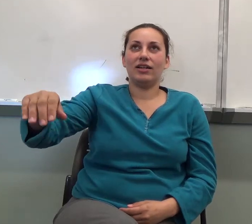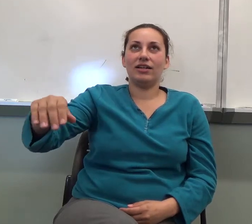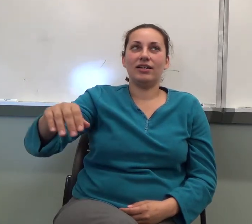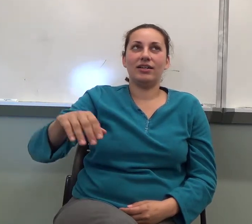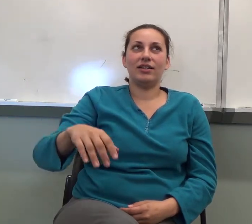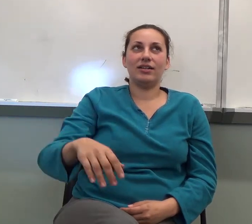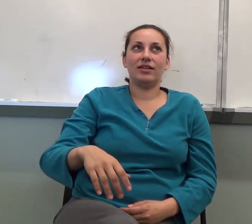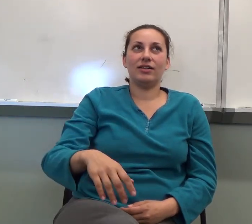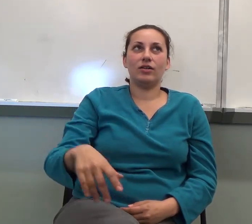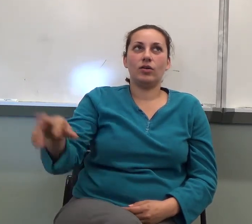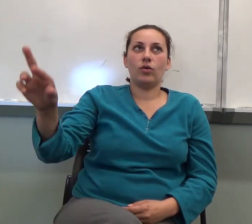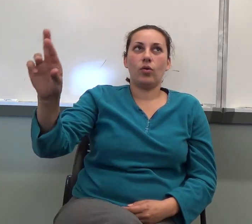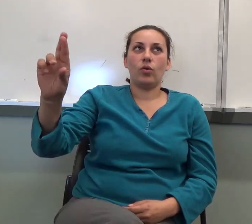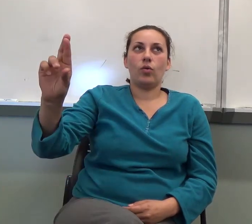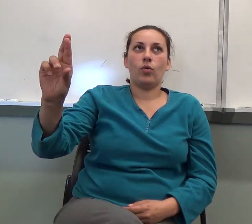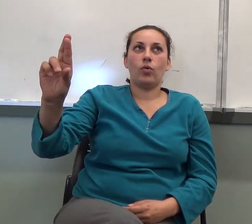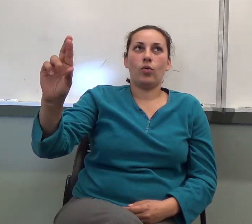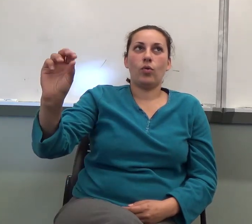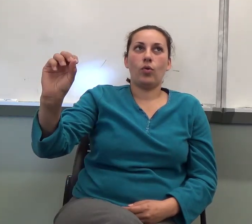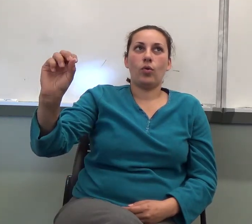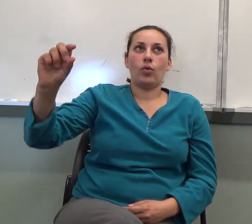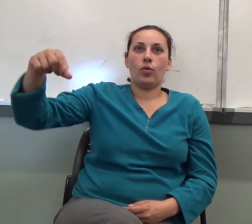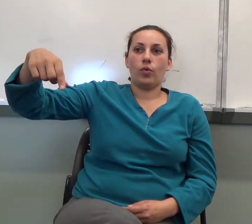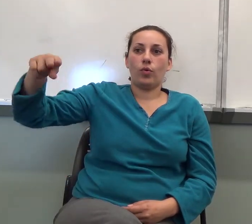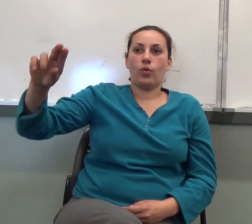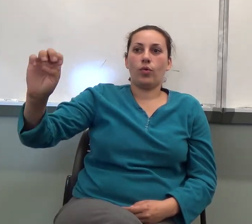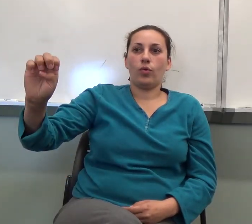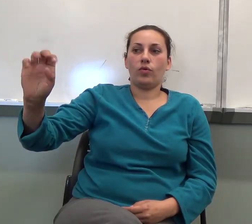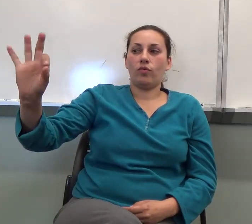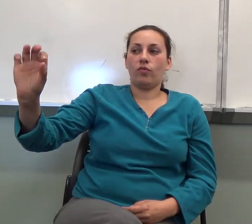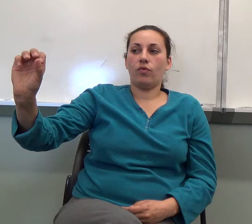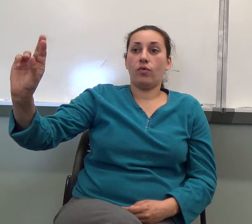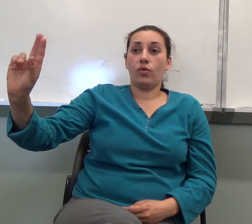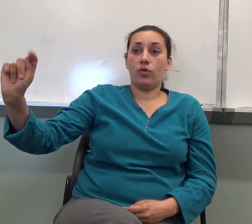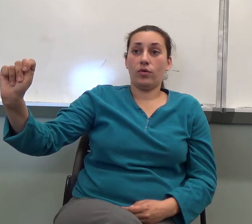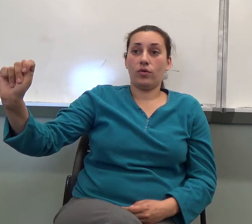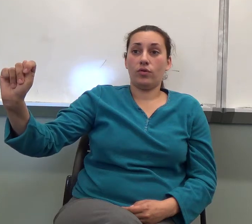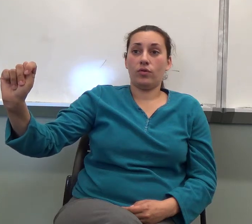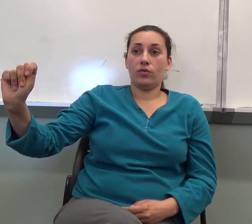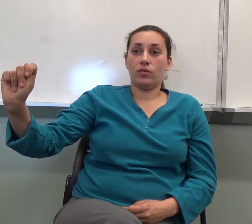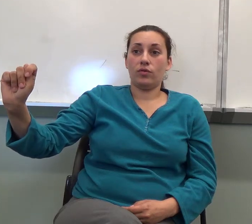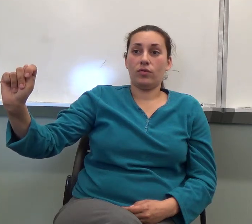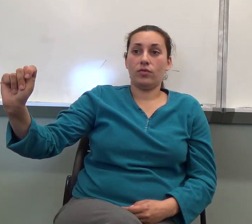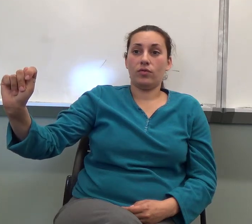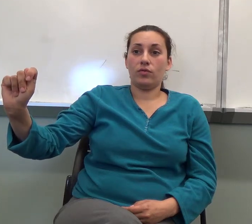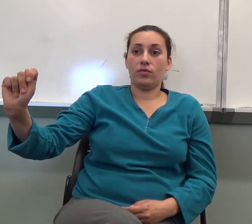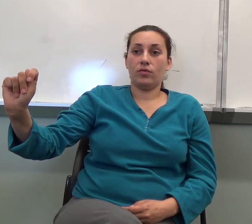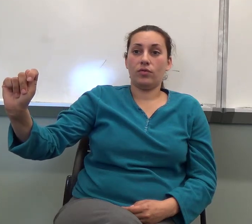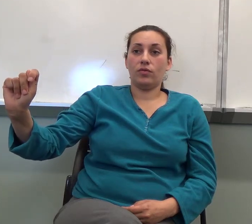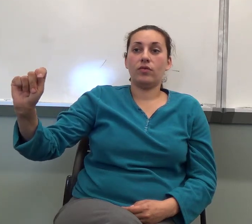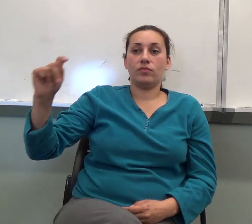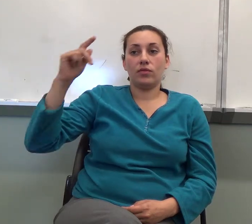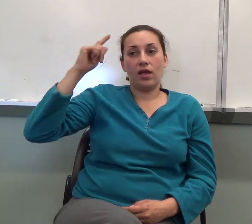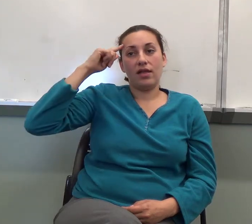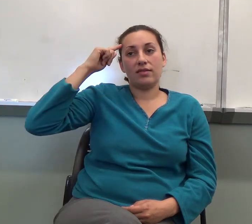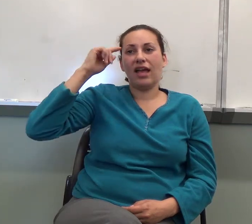So the total amount he'll have to pay back, A, is going to be the interest plus the principal, which is the 1,200 added to